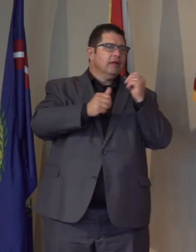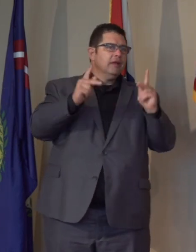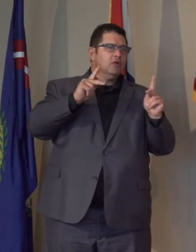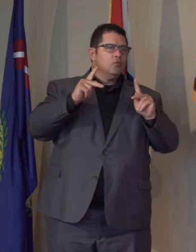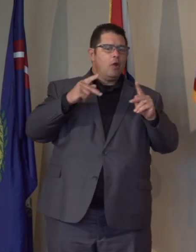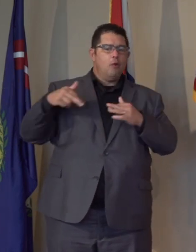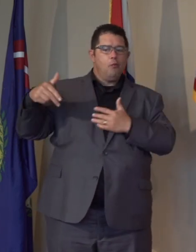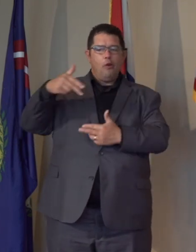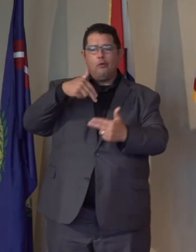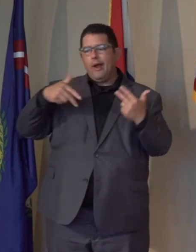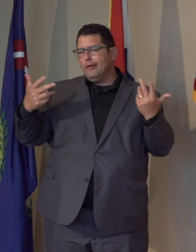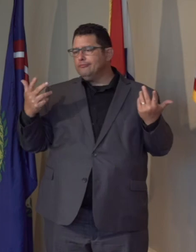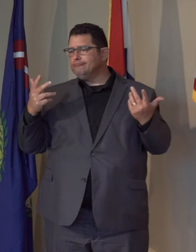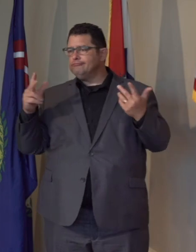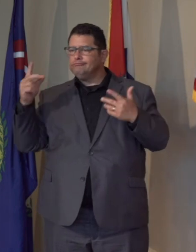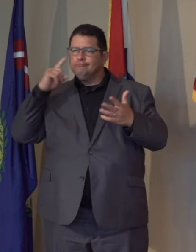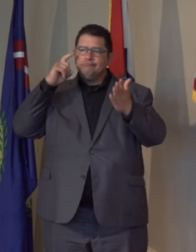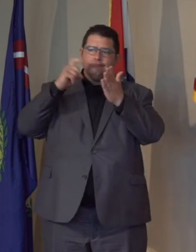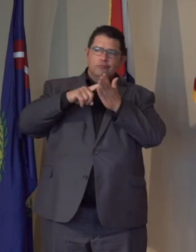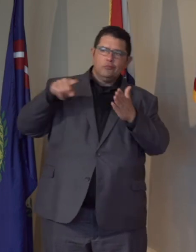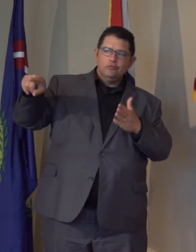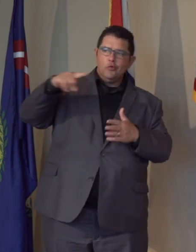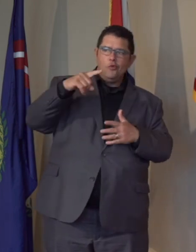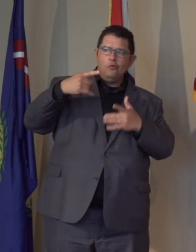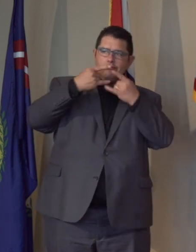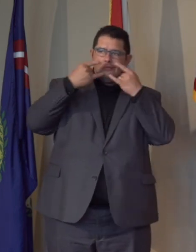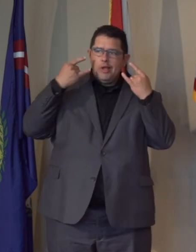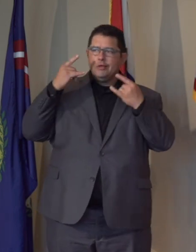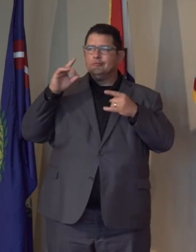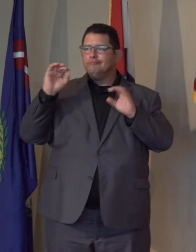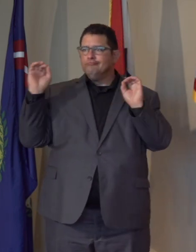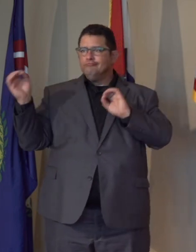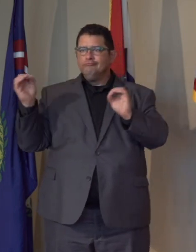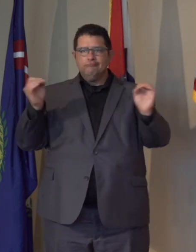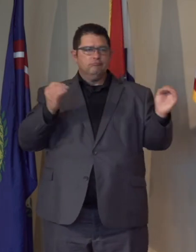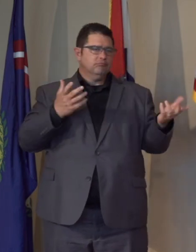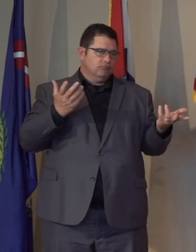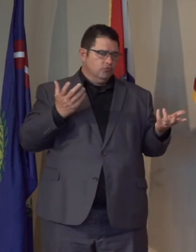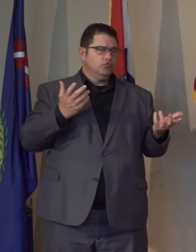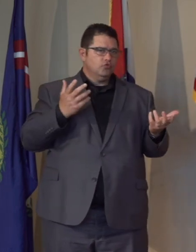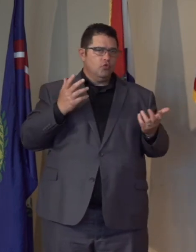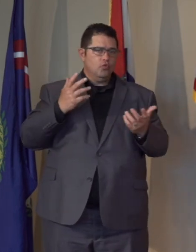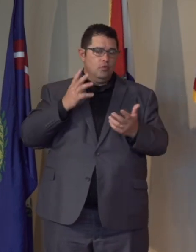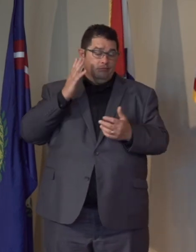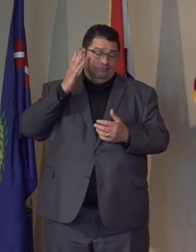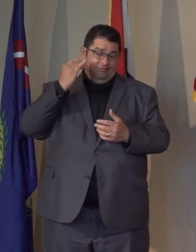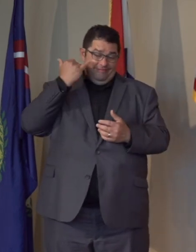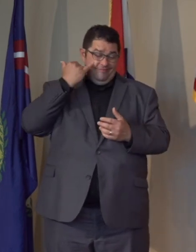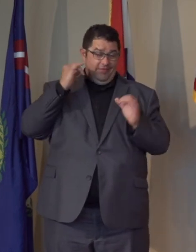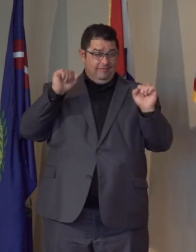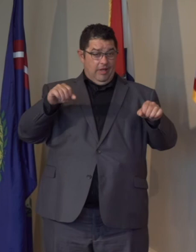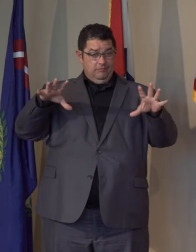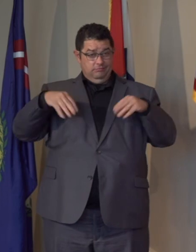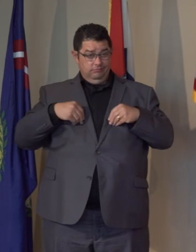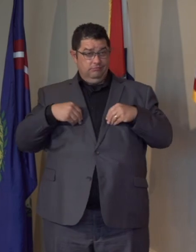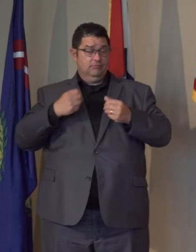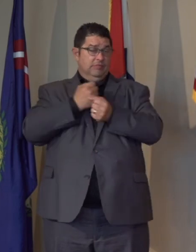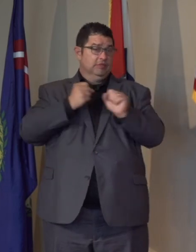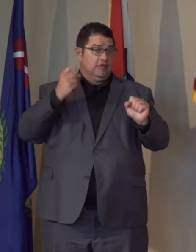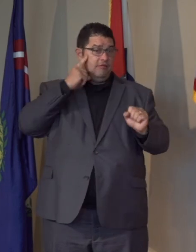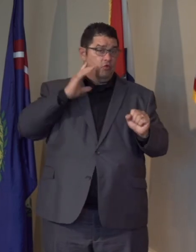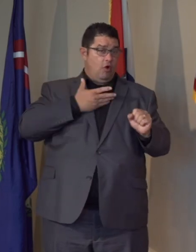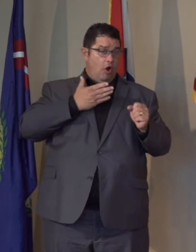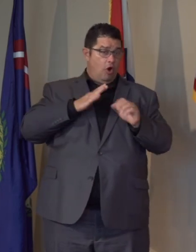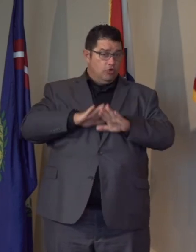that. But when we get there, we will be in a much better place. It'll be safer for our kids. It will be safer for people in the